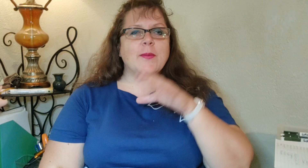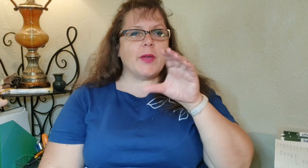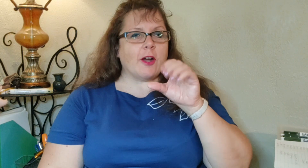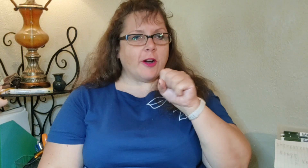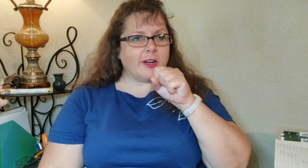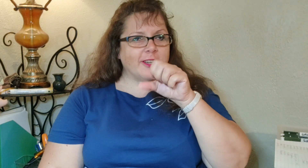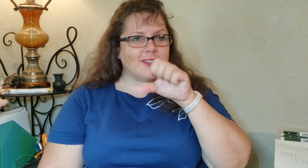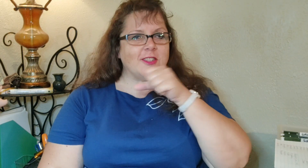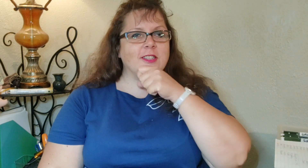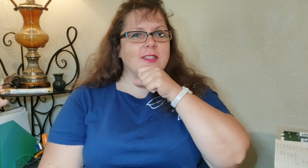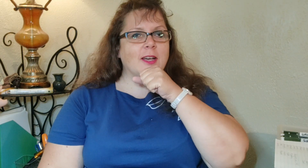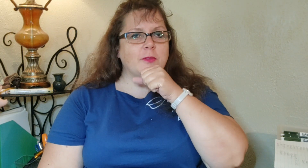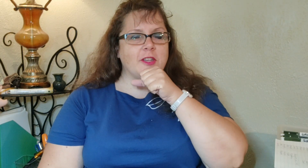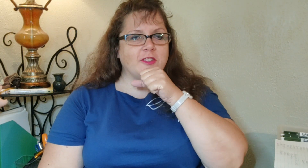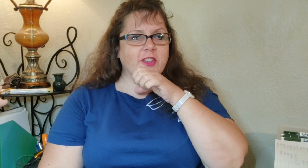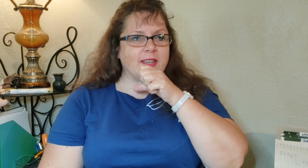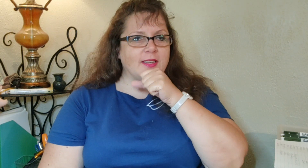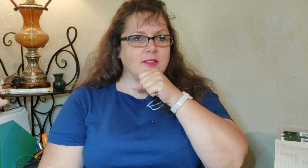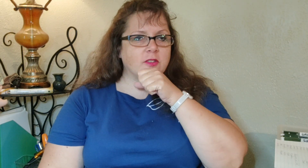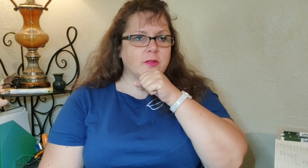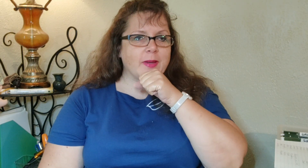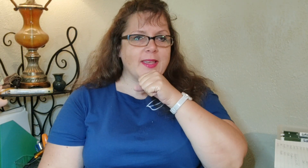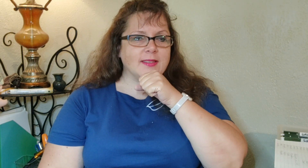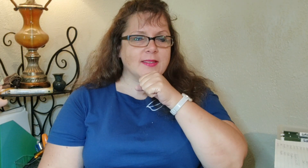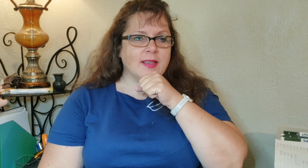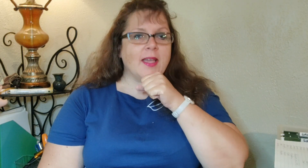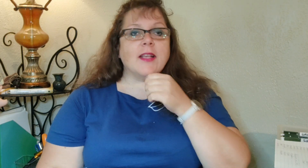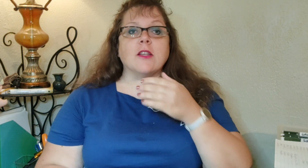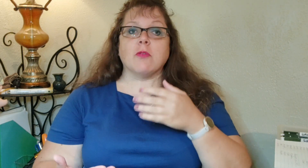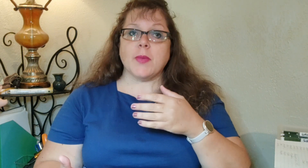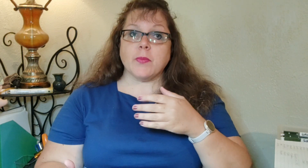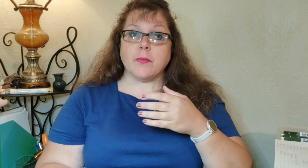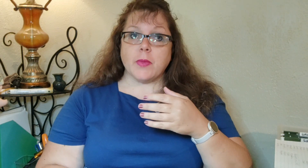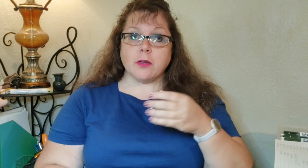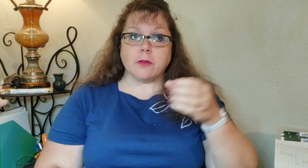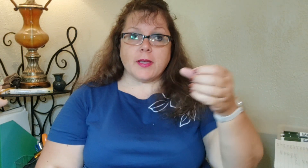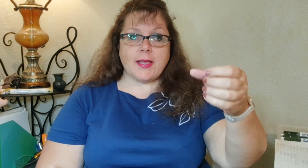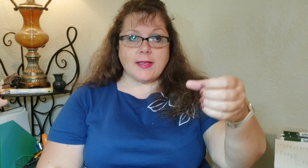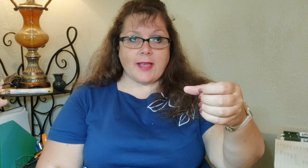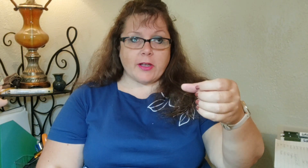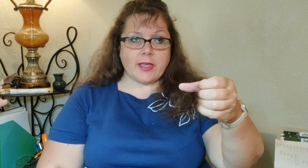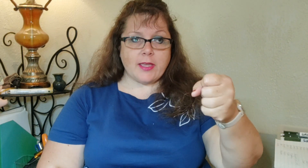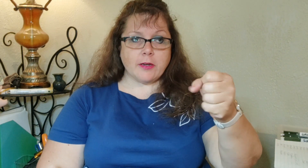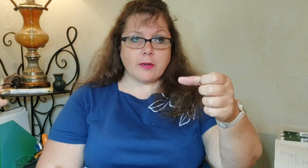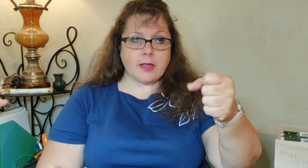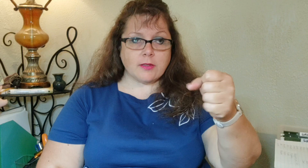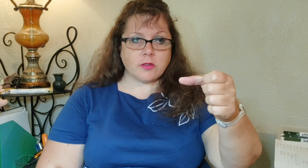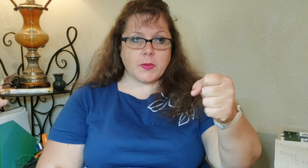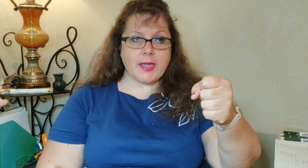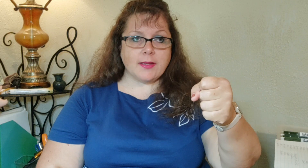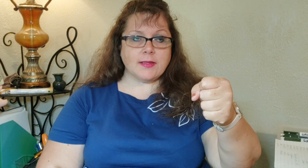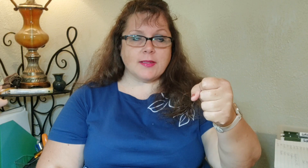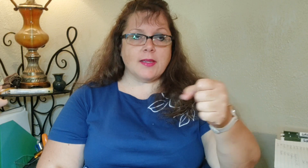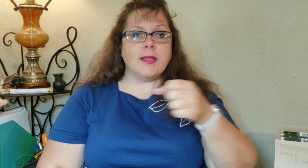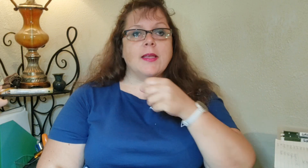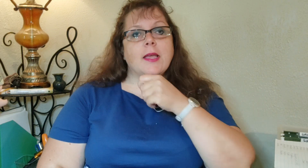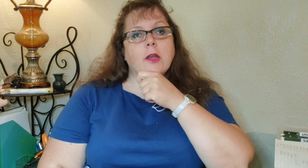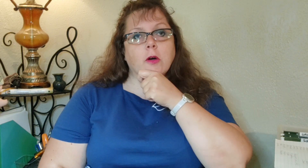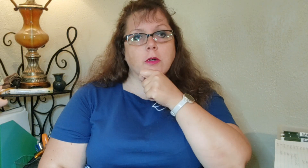But orange is up to your chin and squeeze. Because remember, milk is out here and squeeze, and